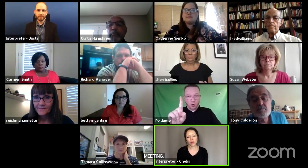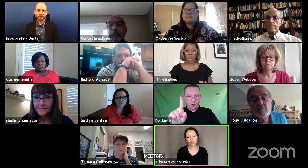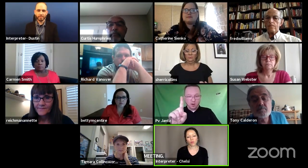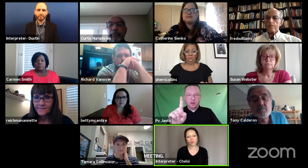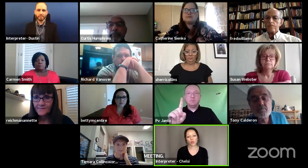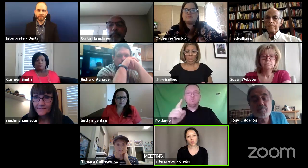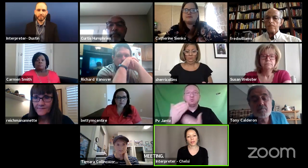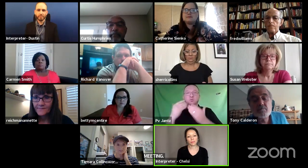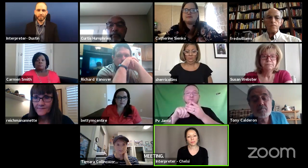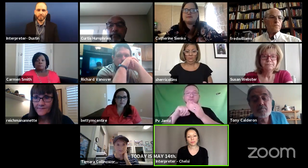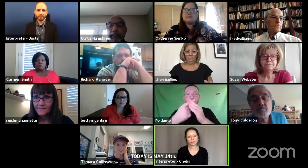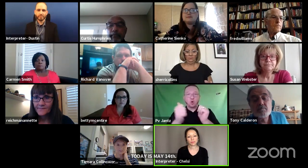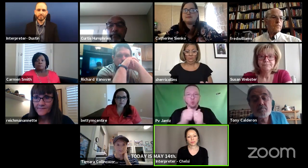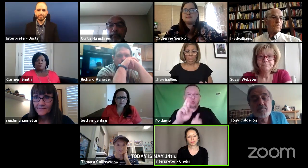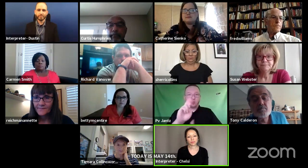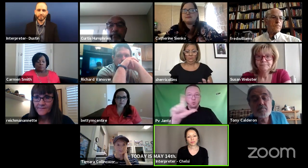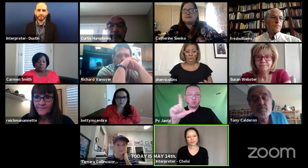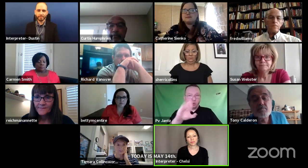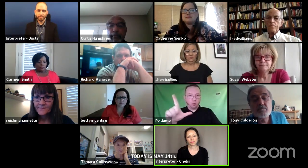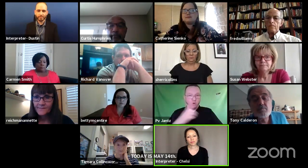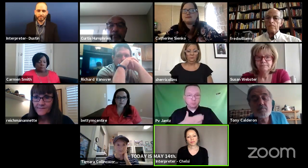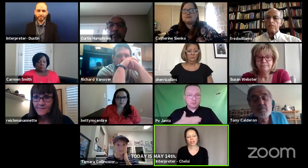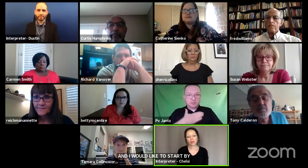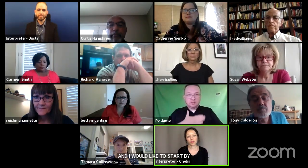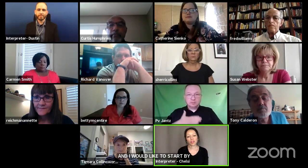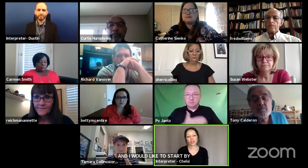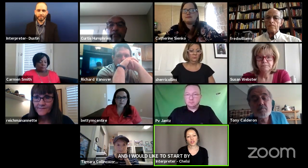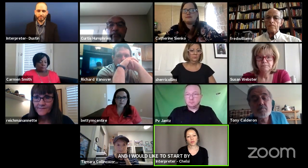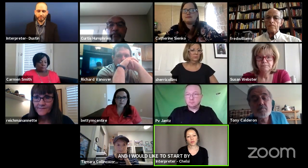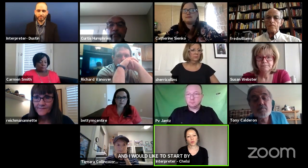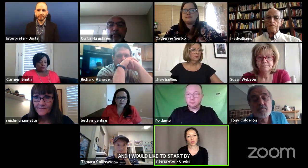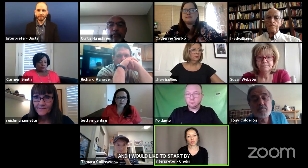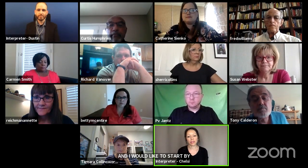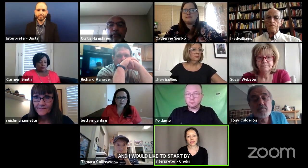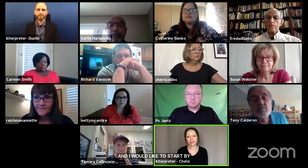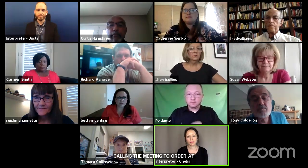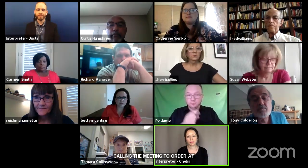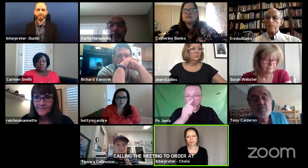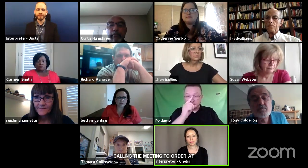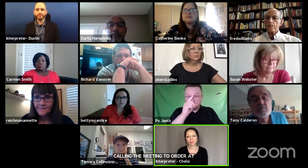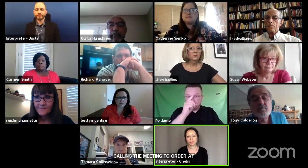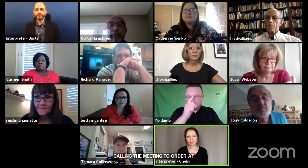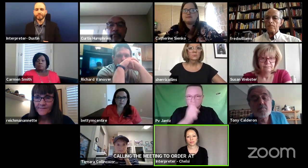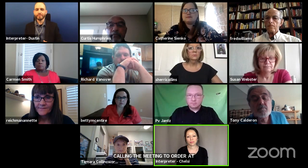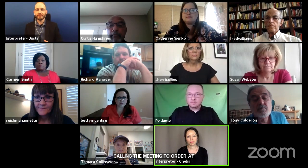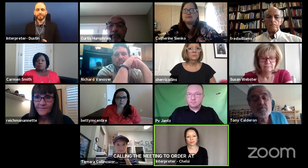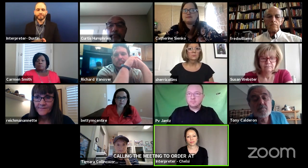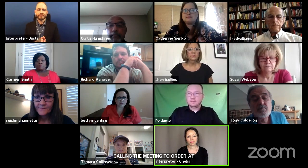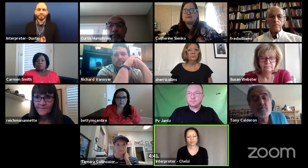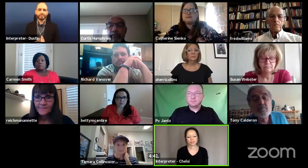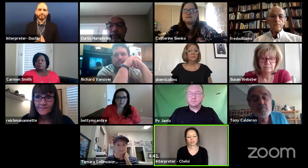order at 4:41. And we're going to start with a roll call, please.